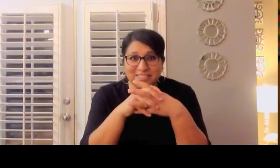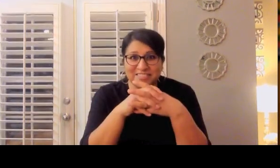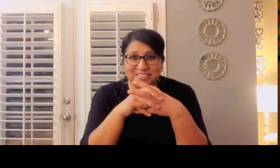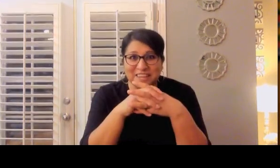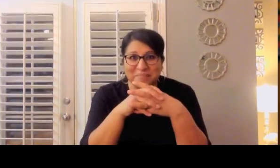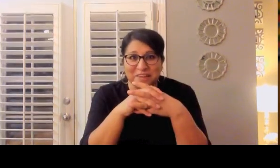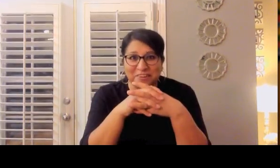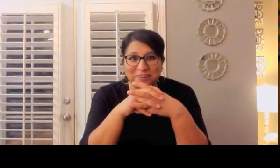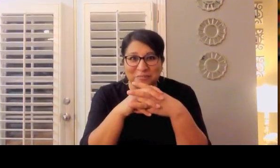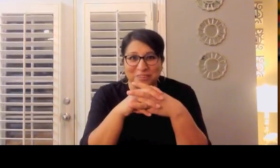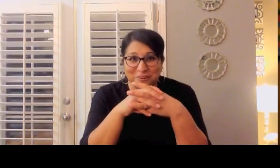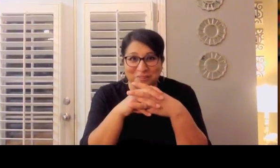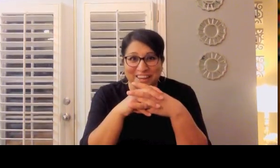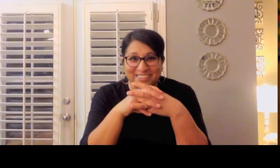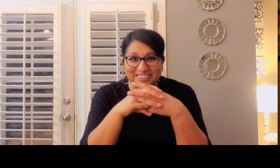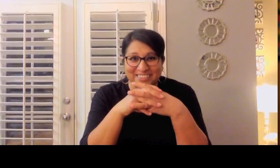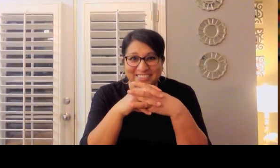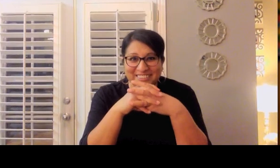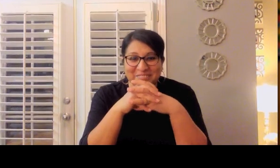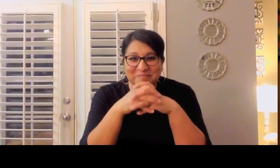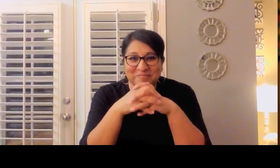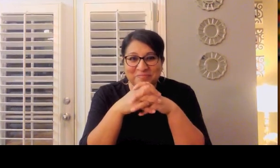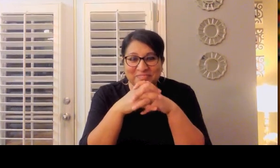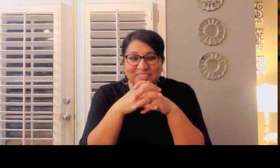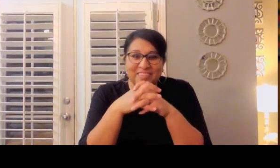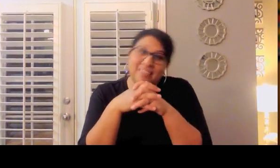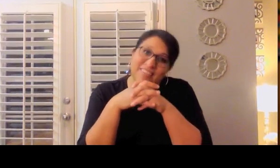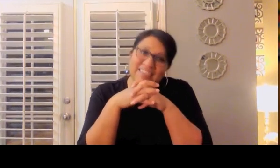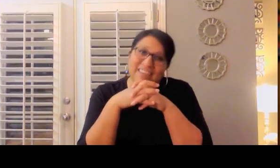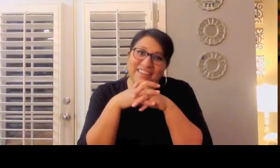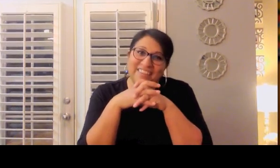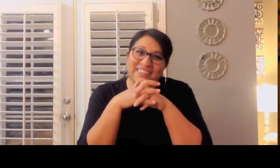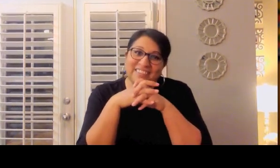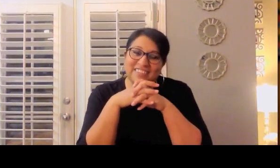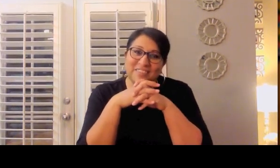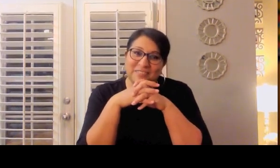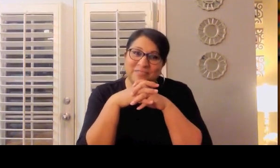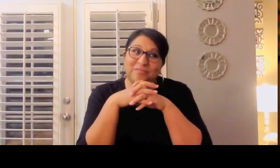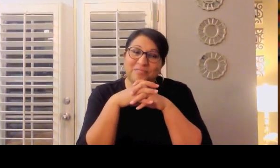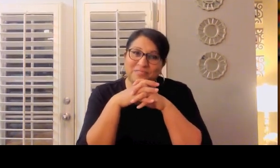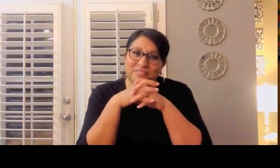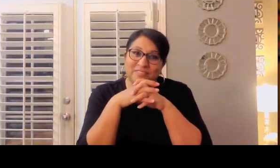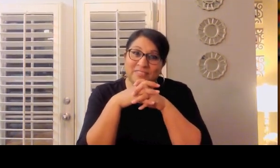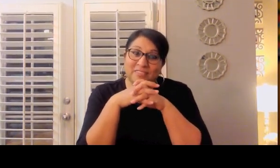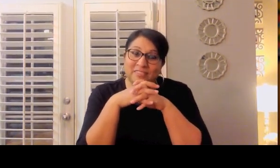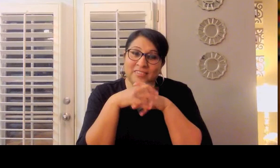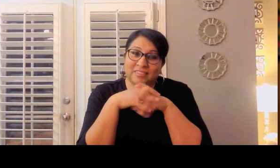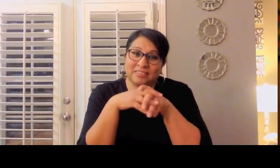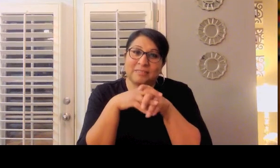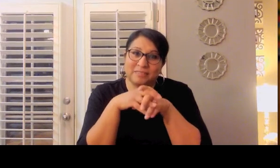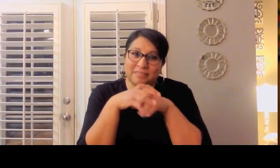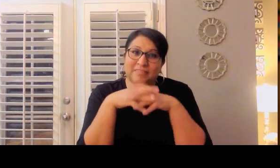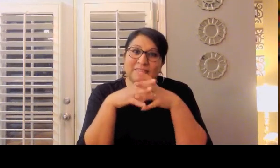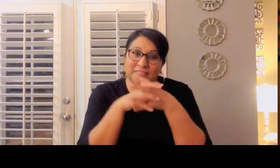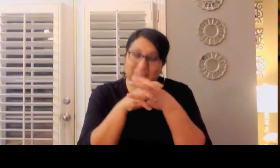say business has gotten better mm-hmm. with COVID actually. Well, that's good to hear, especially with like, especially local businesses. I know a lot of people have been struggling